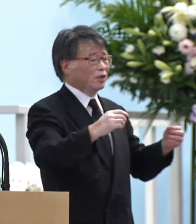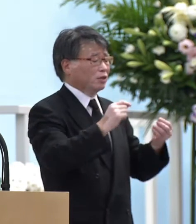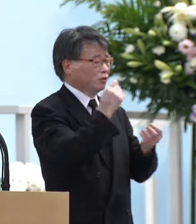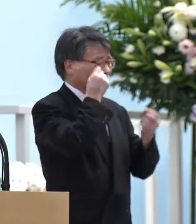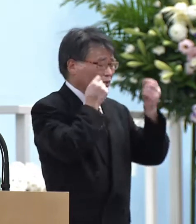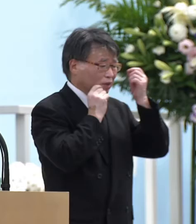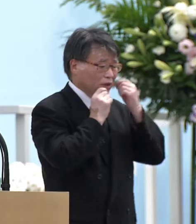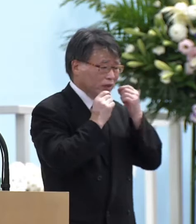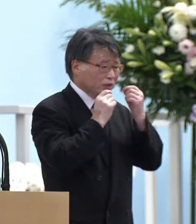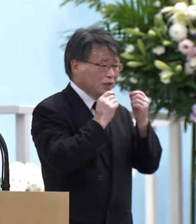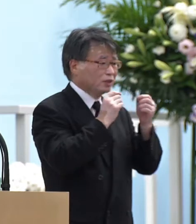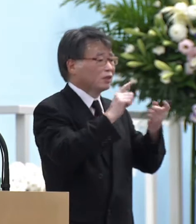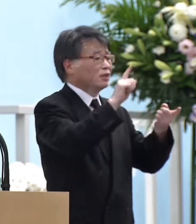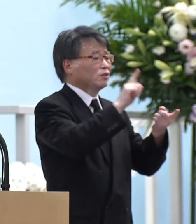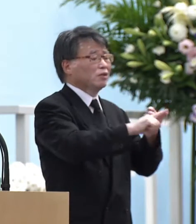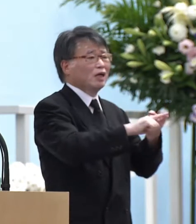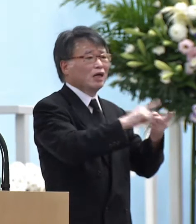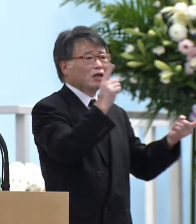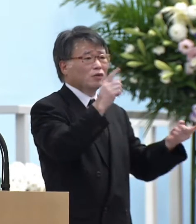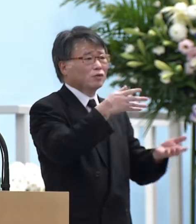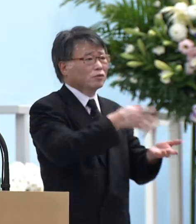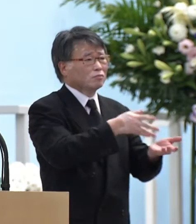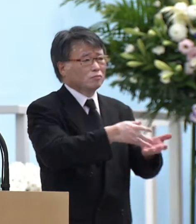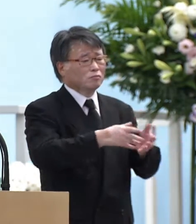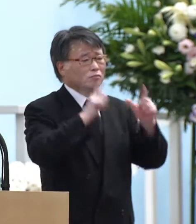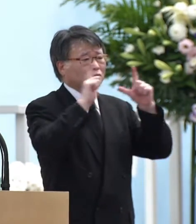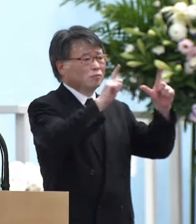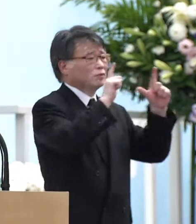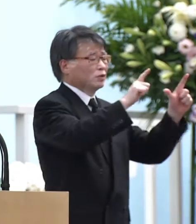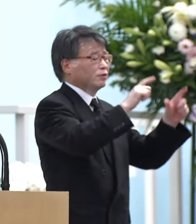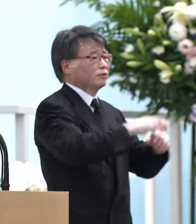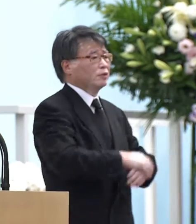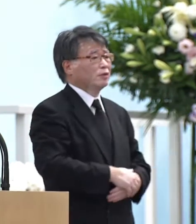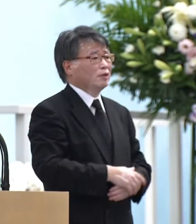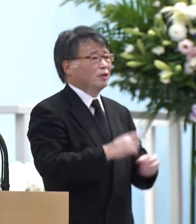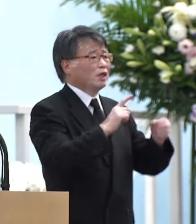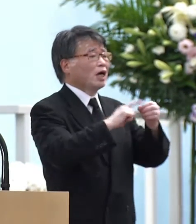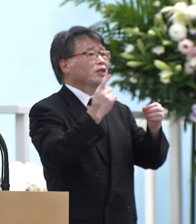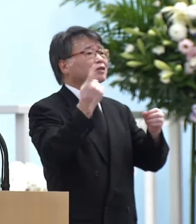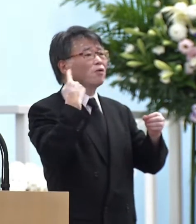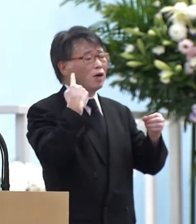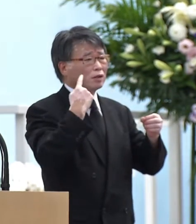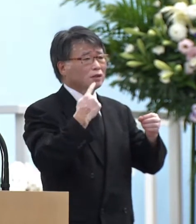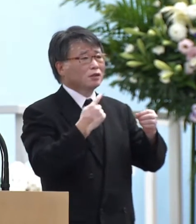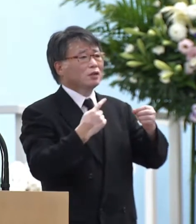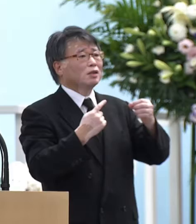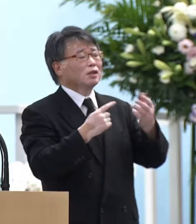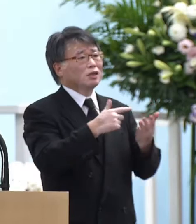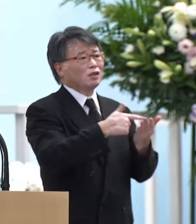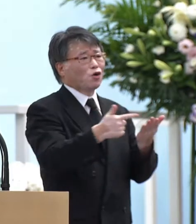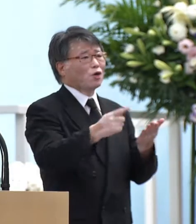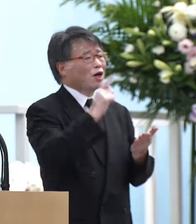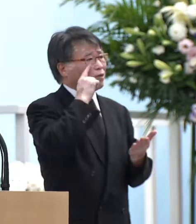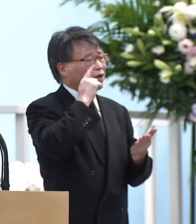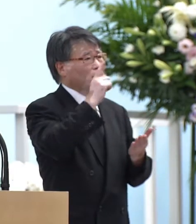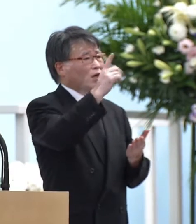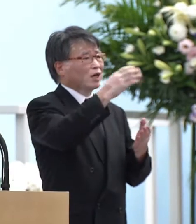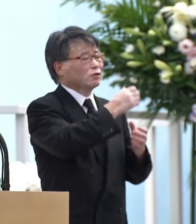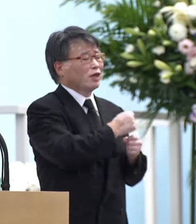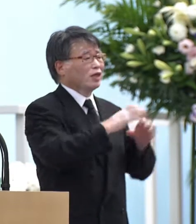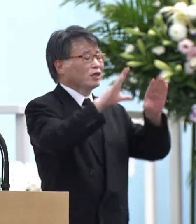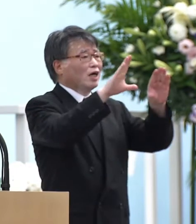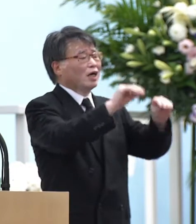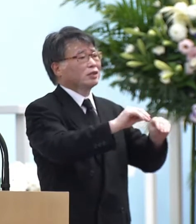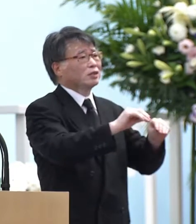misery and inhumanity of the atomic bombing across national boundaries and from generation to generation. And last